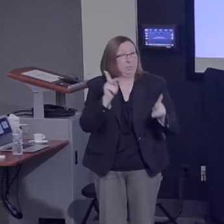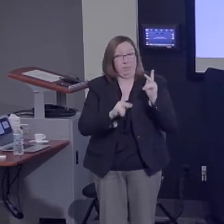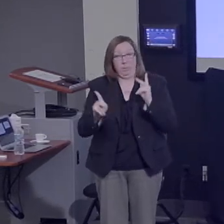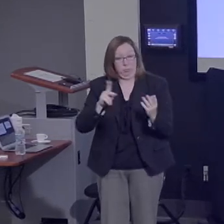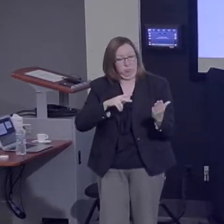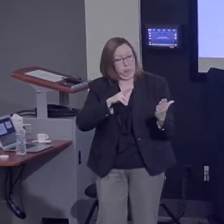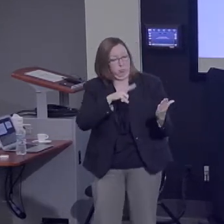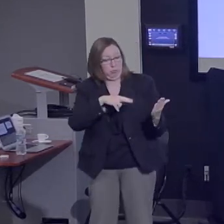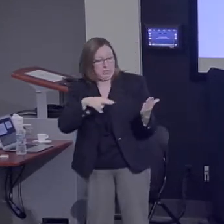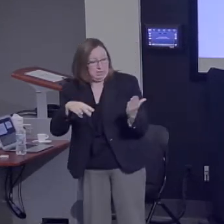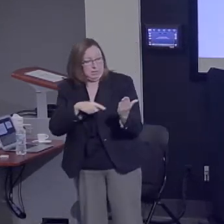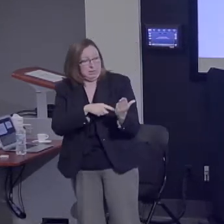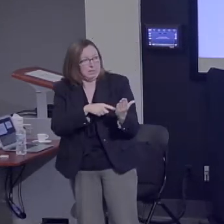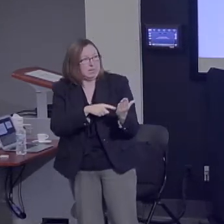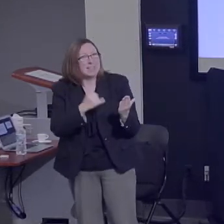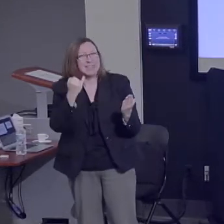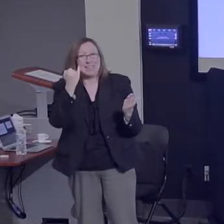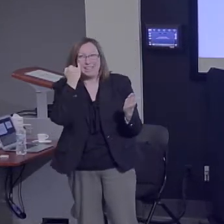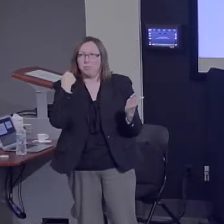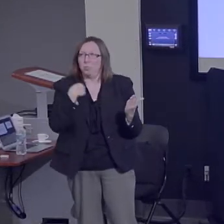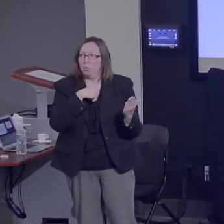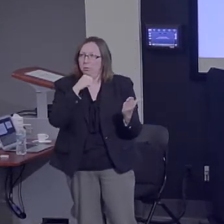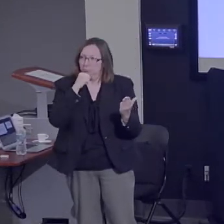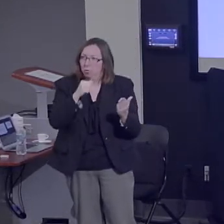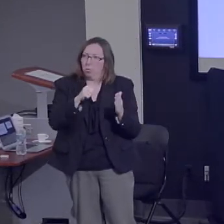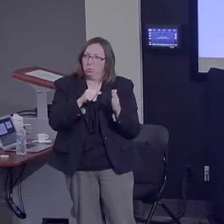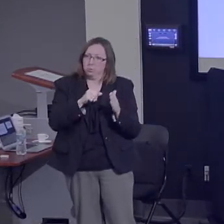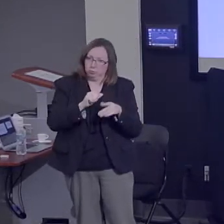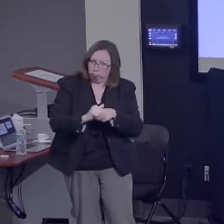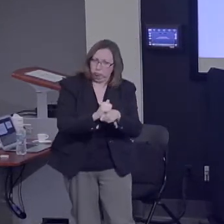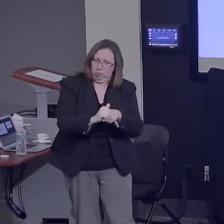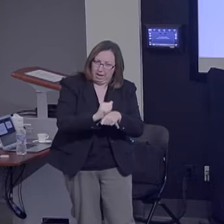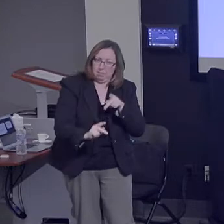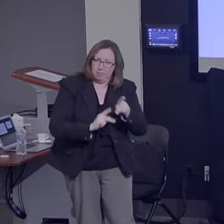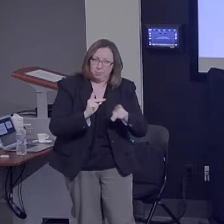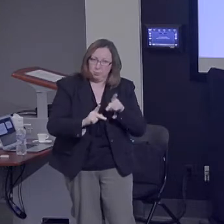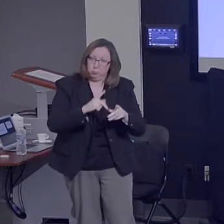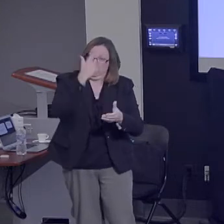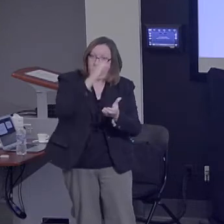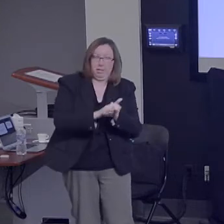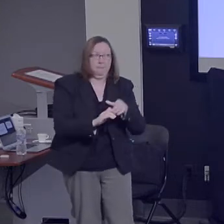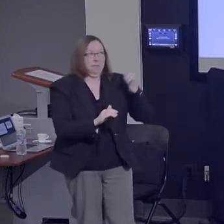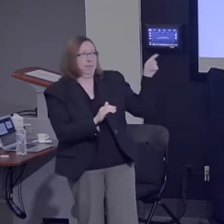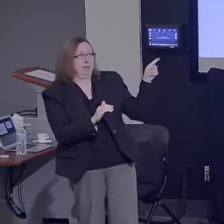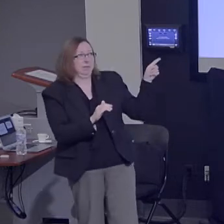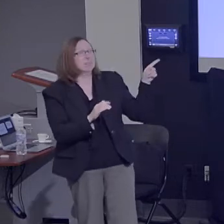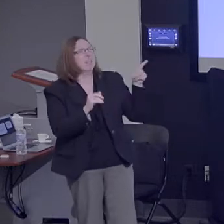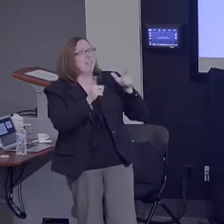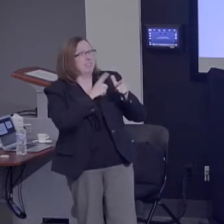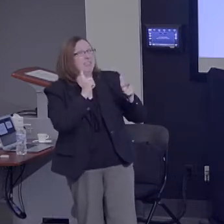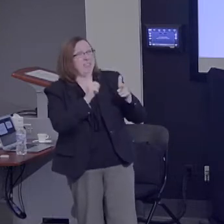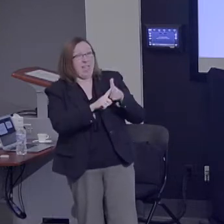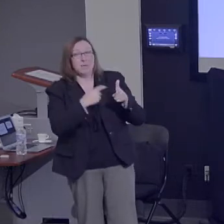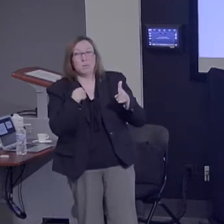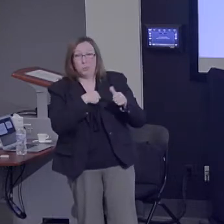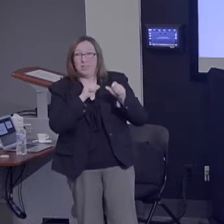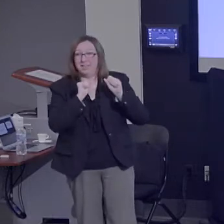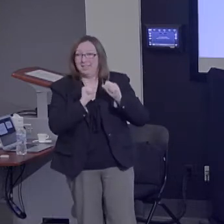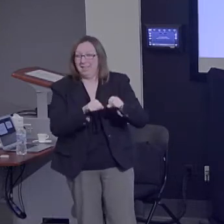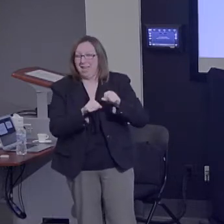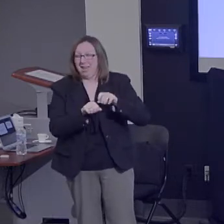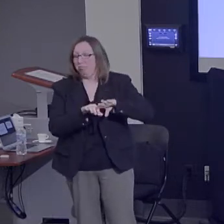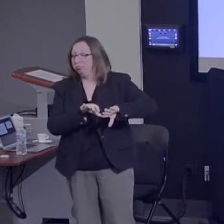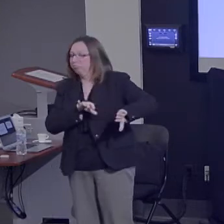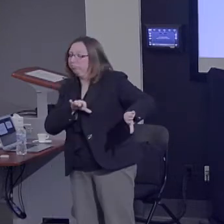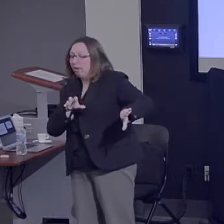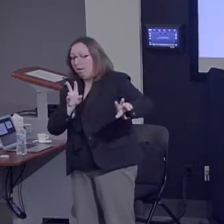if you don't reinforce this basic mechanism, you can do horrible things, because if the other guy is not like me, why don't